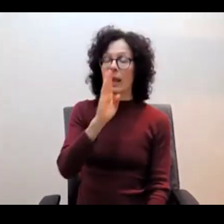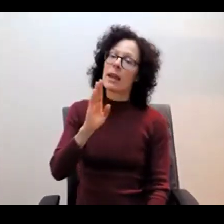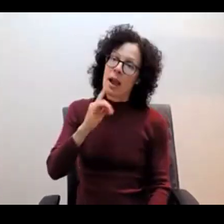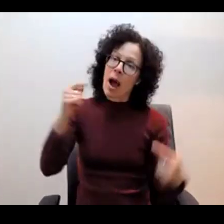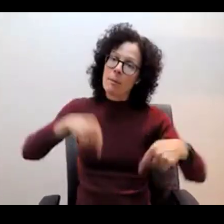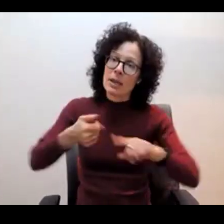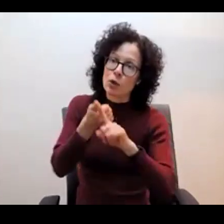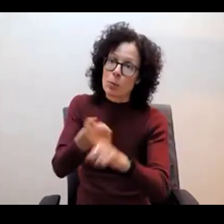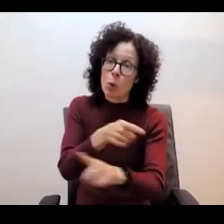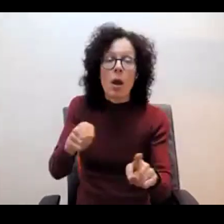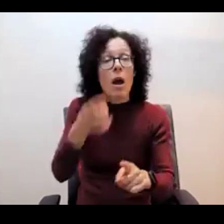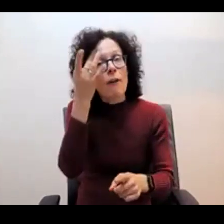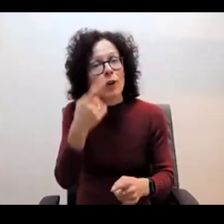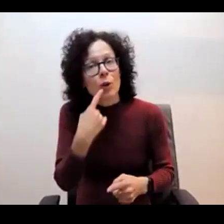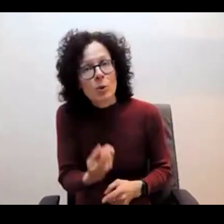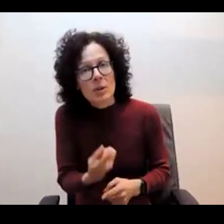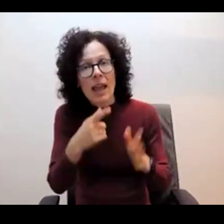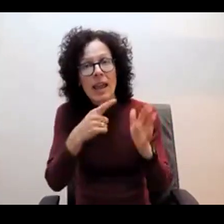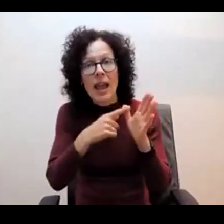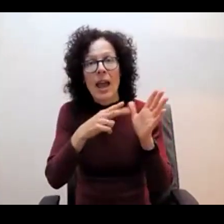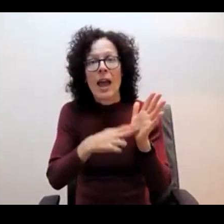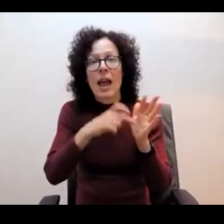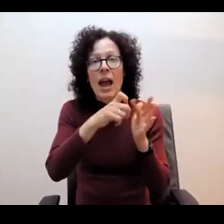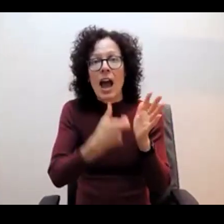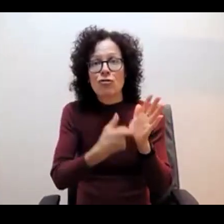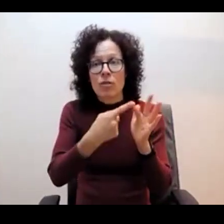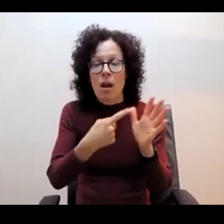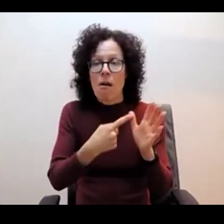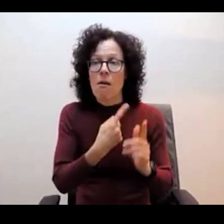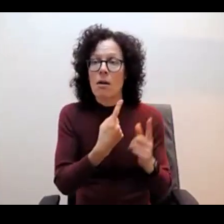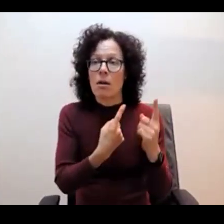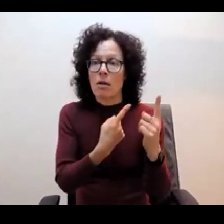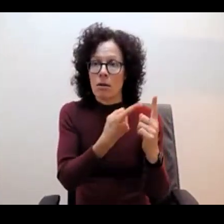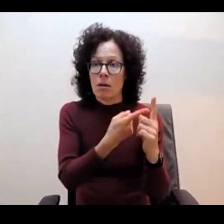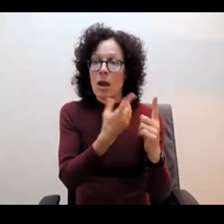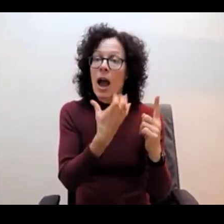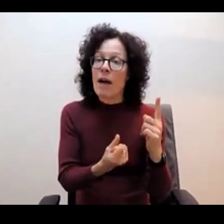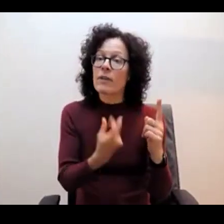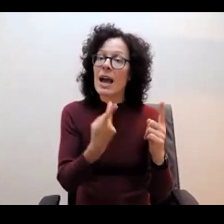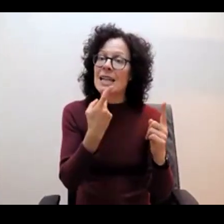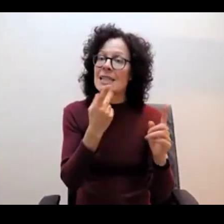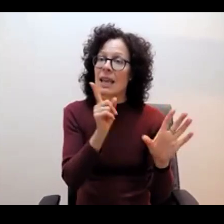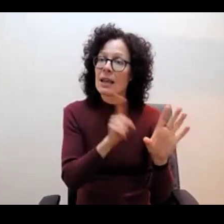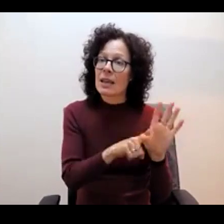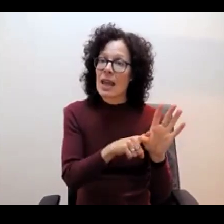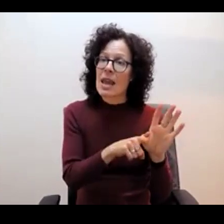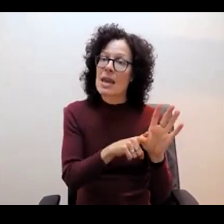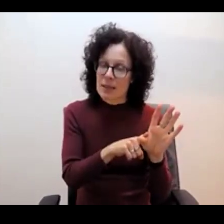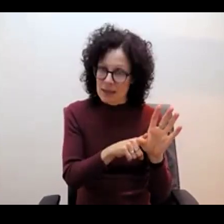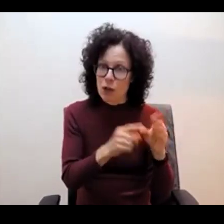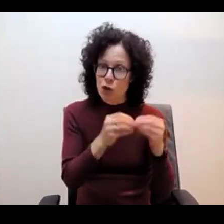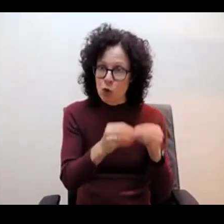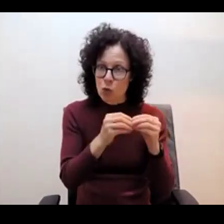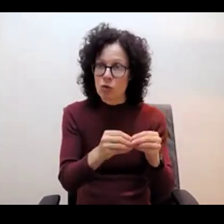say that Andrea also has second year students from the liberal arts BA at the University